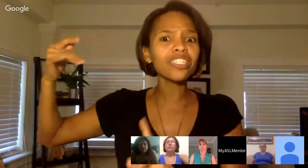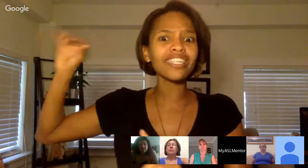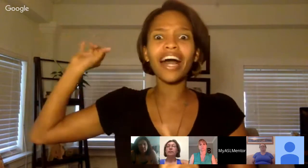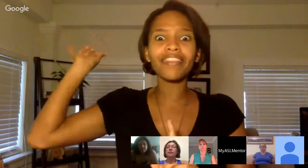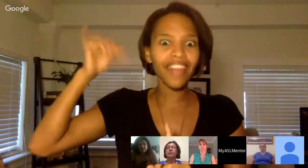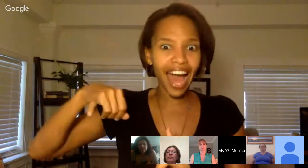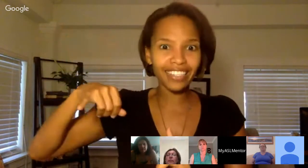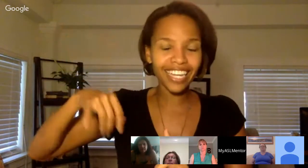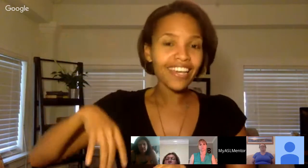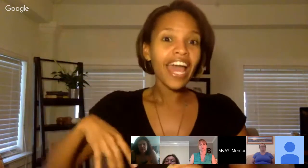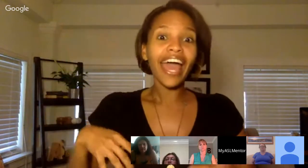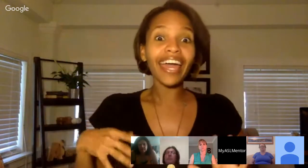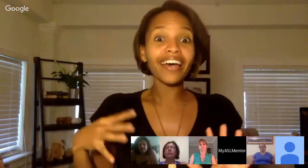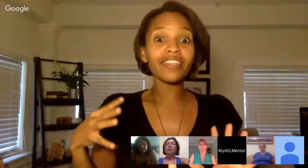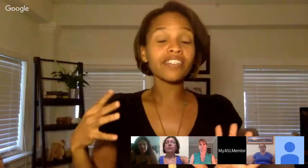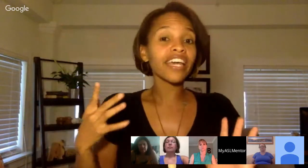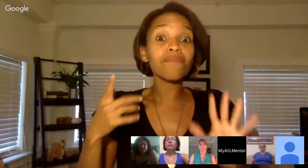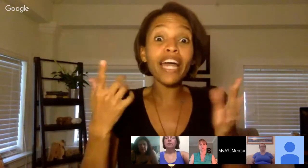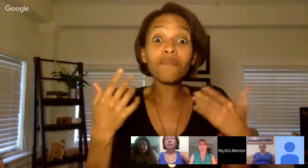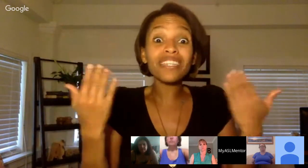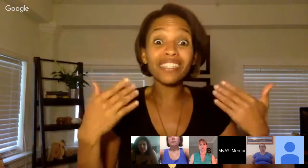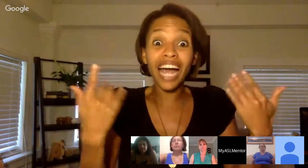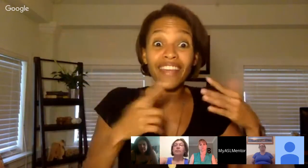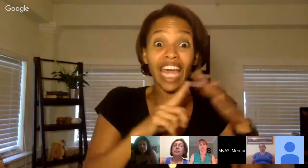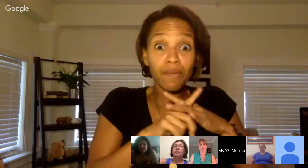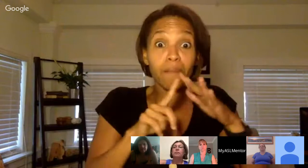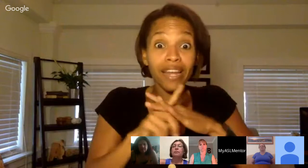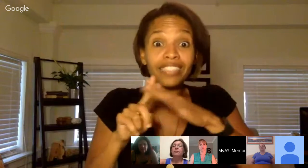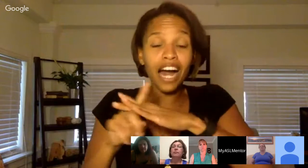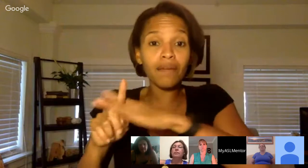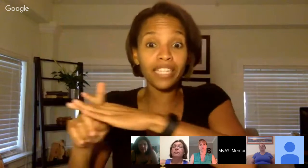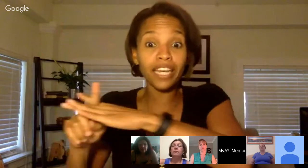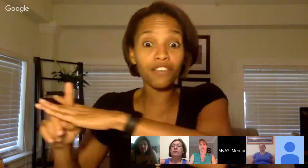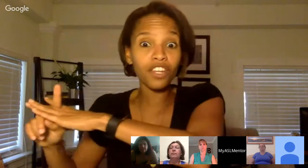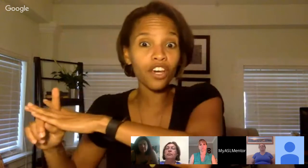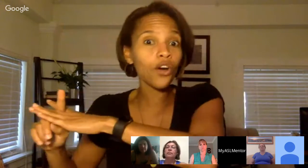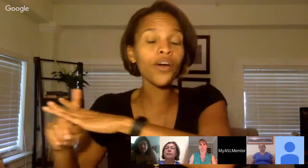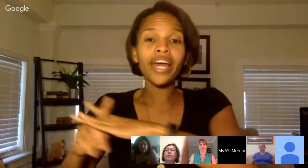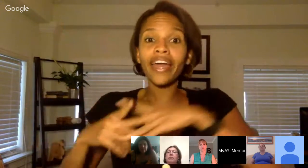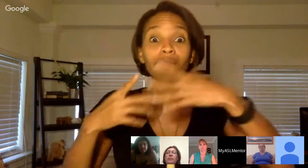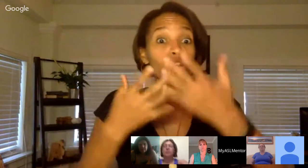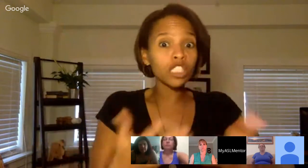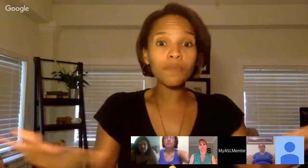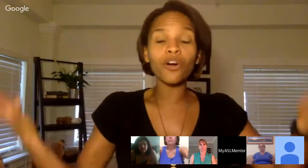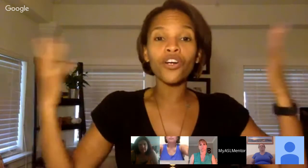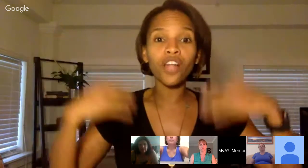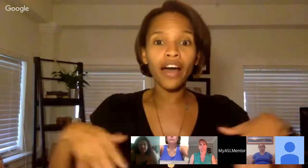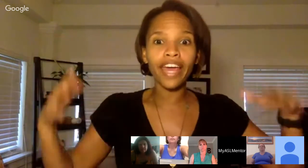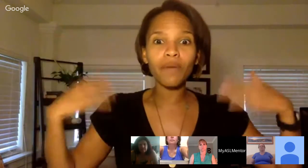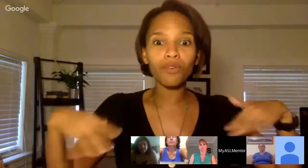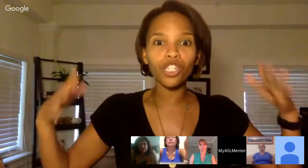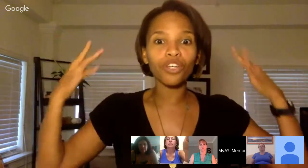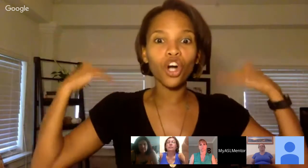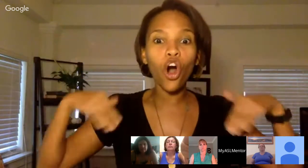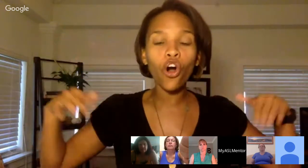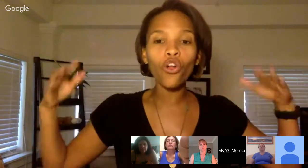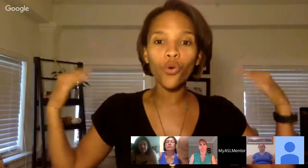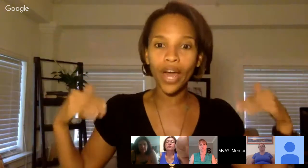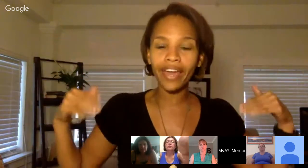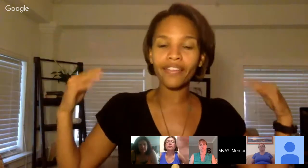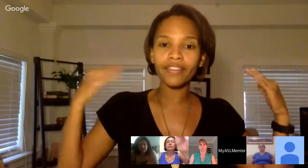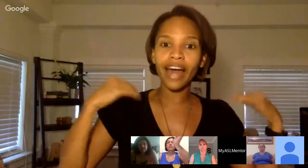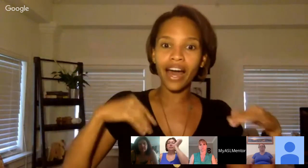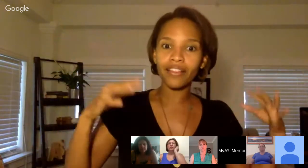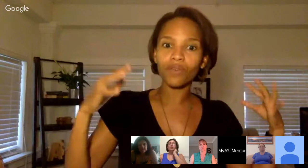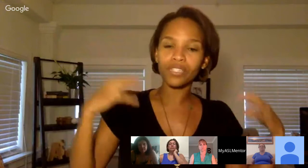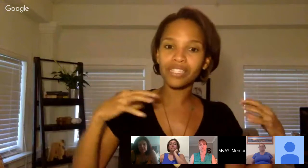did she sign that? And it might be a sign that came up many times in the video, and most people are not able to recall the